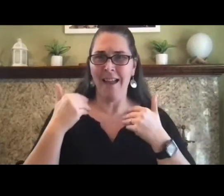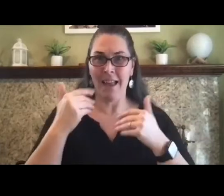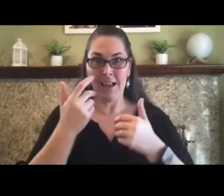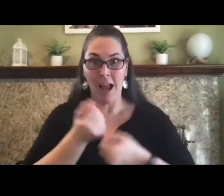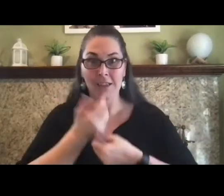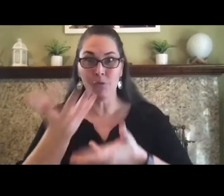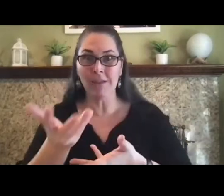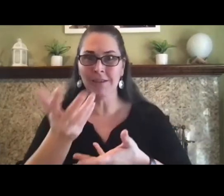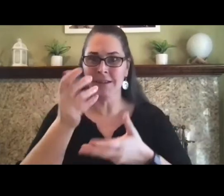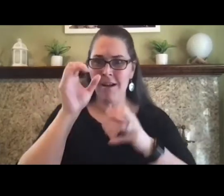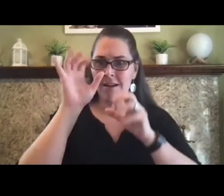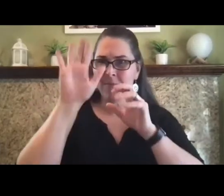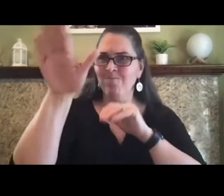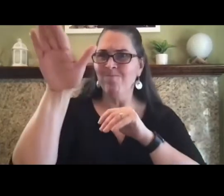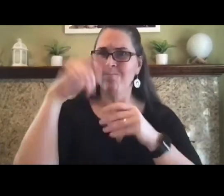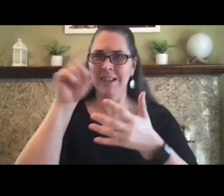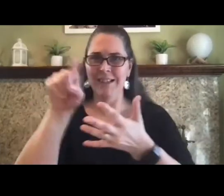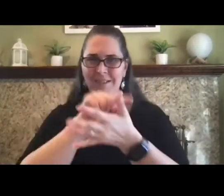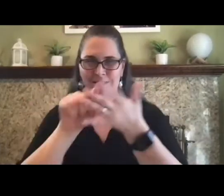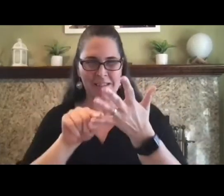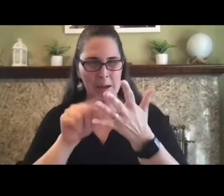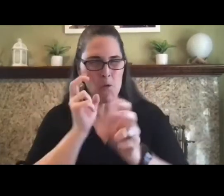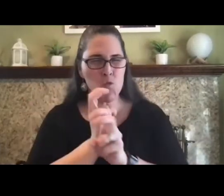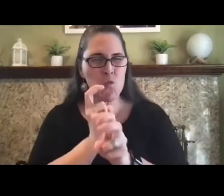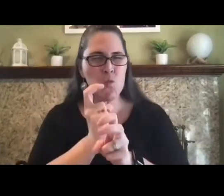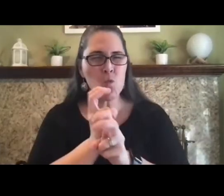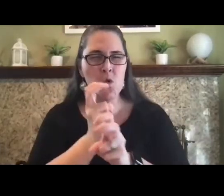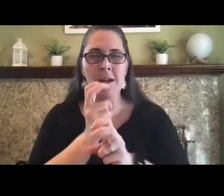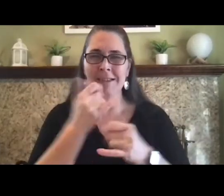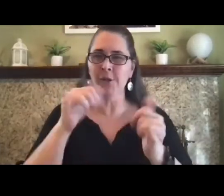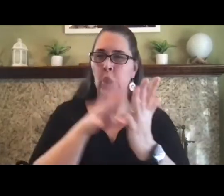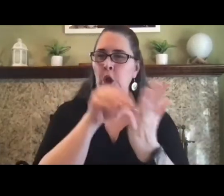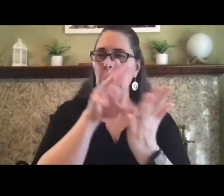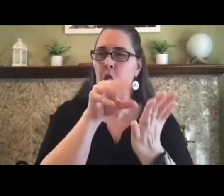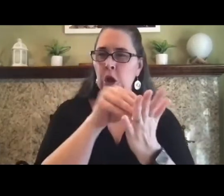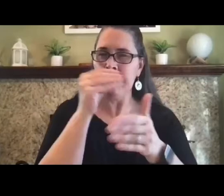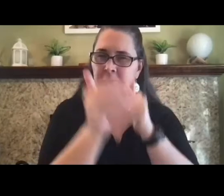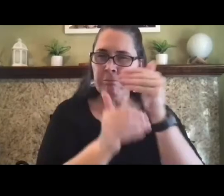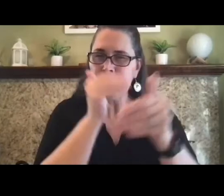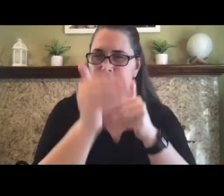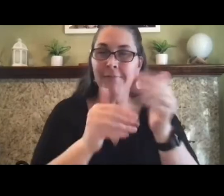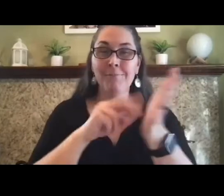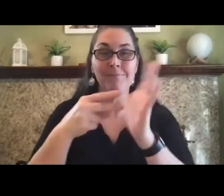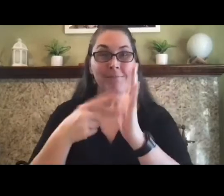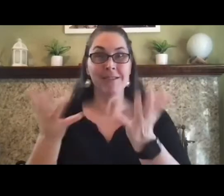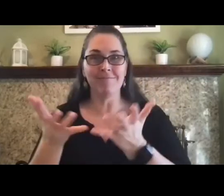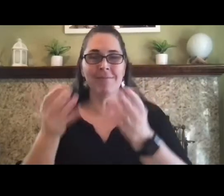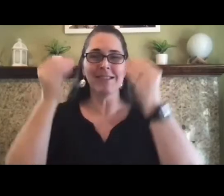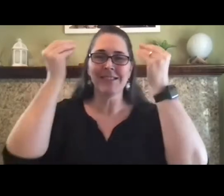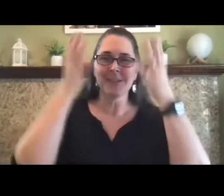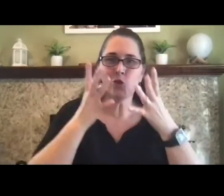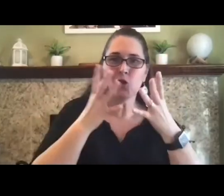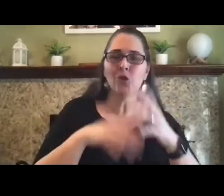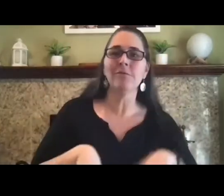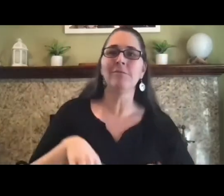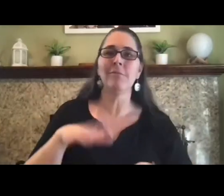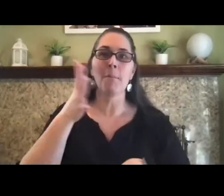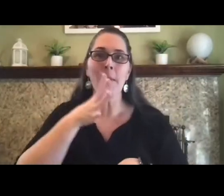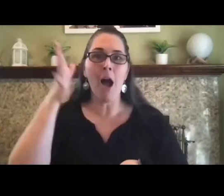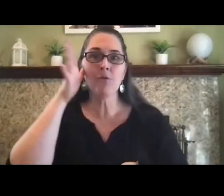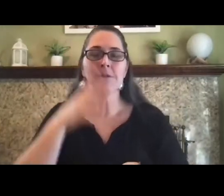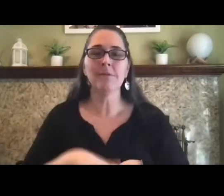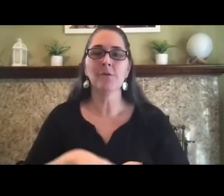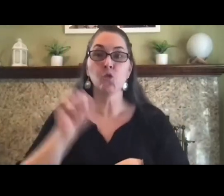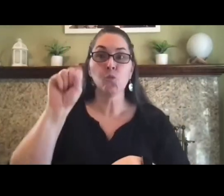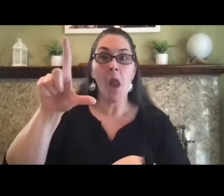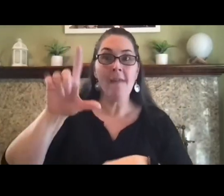fully expressing themselves and their needs. They're still learning and need support with building those skills. This is why parents,